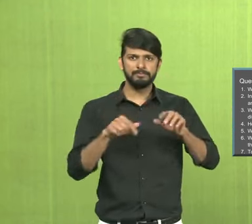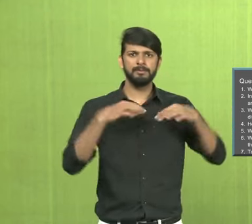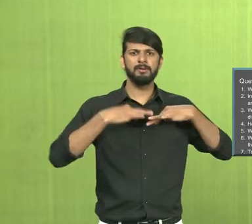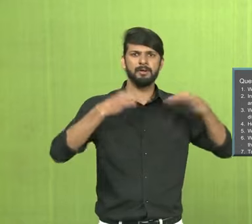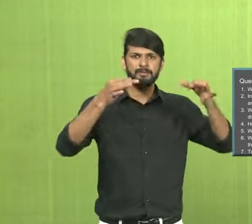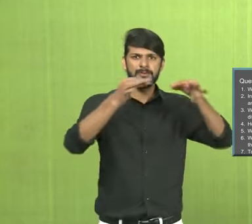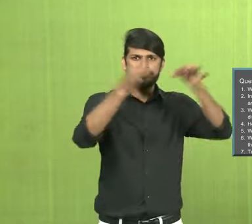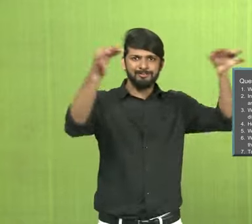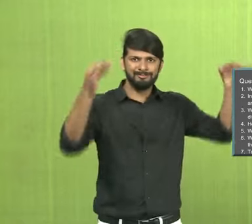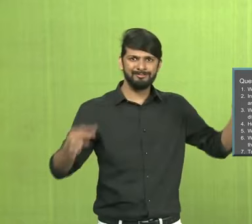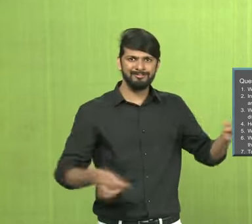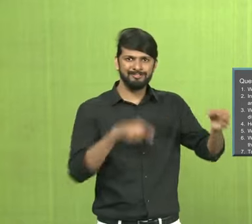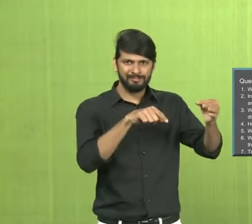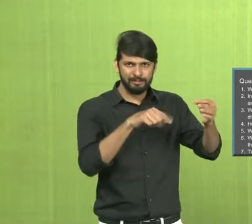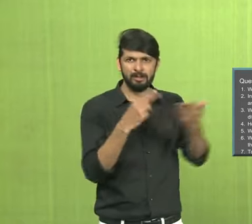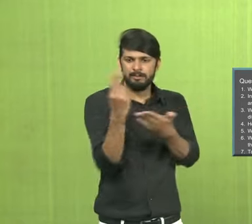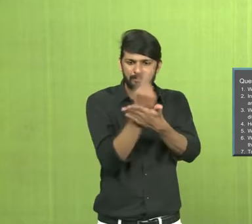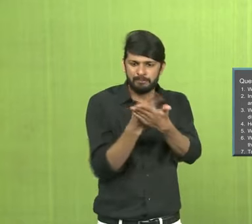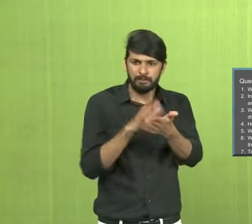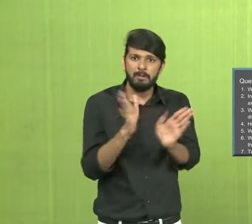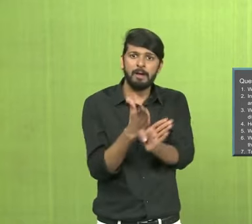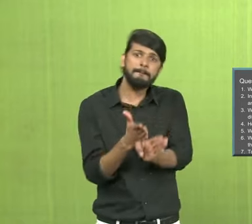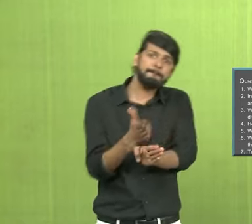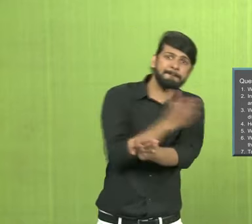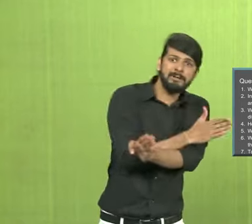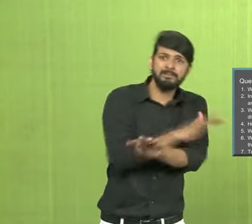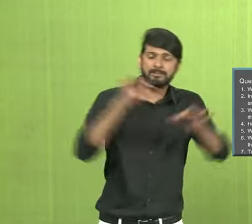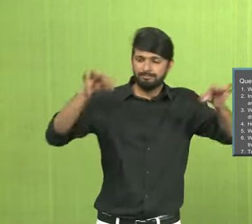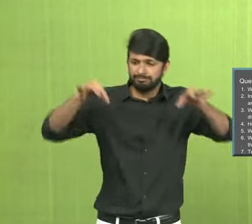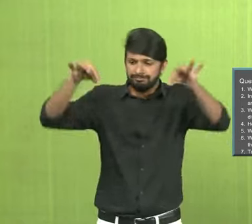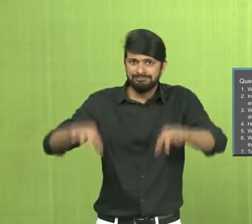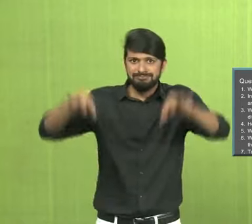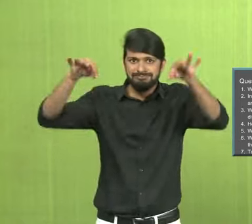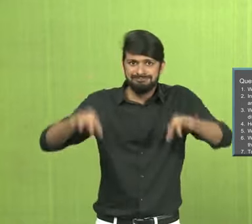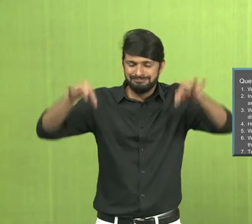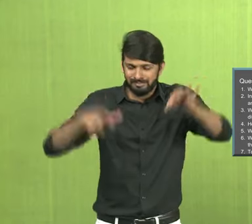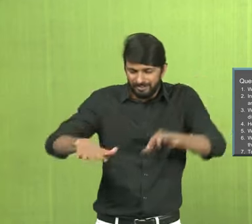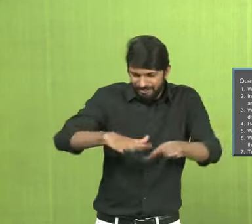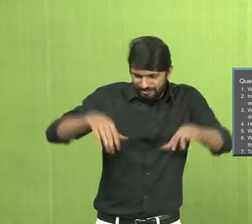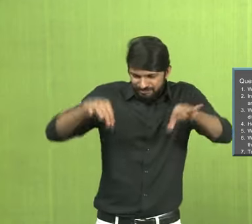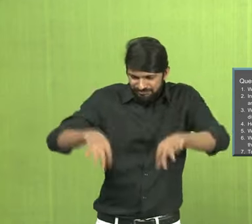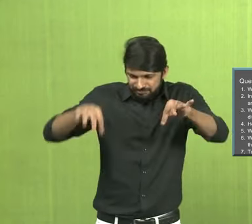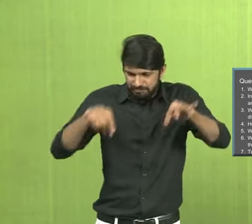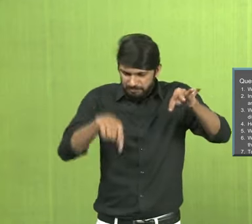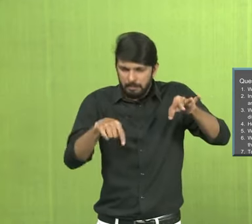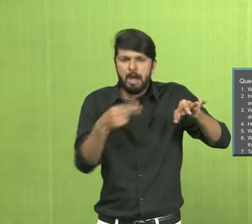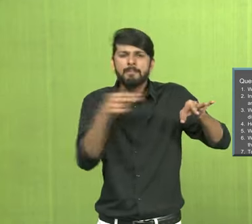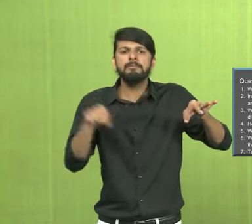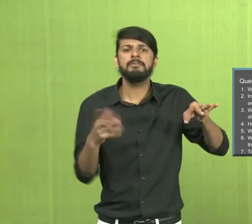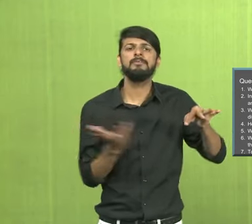Question number 6, which solution must the fabric be soaked in before drawing the figures